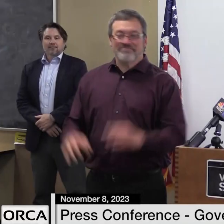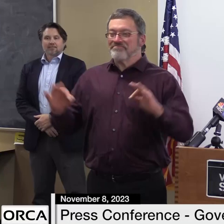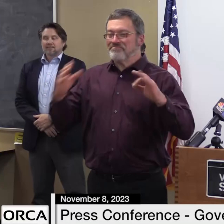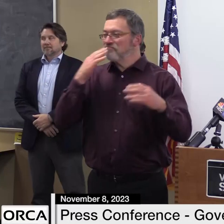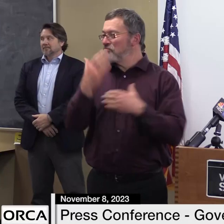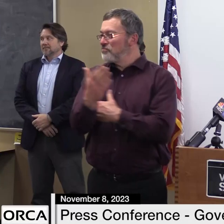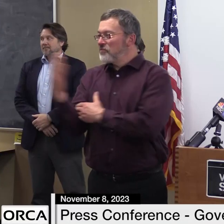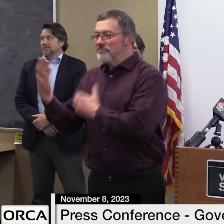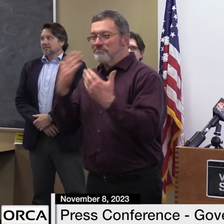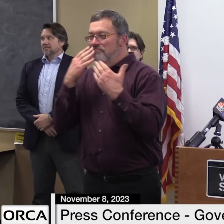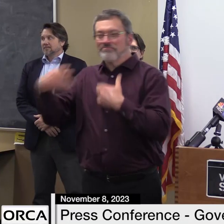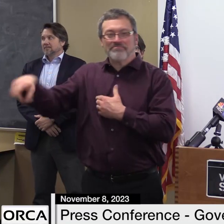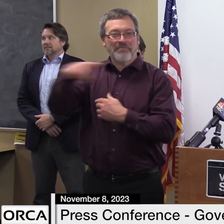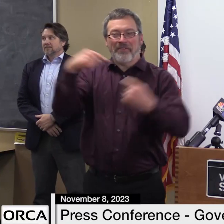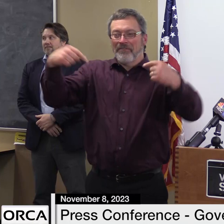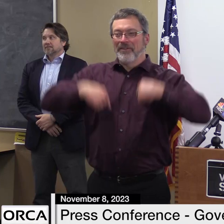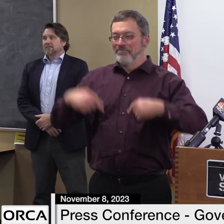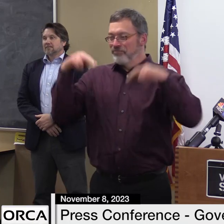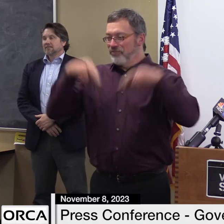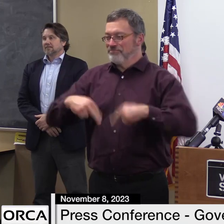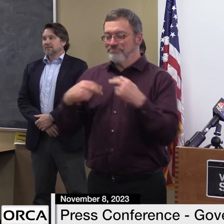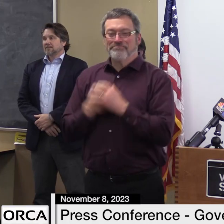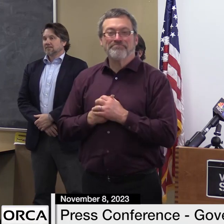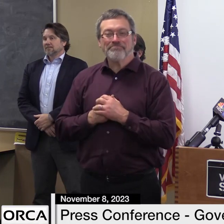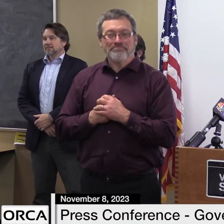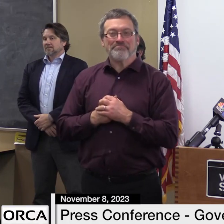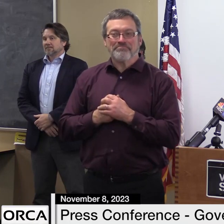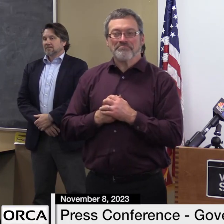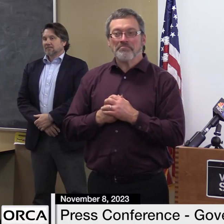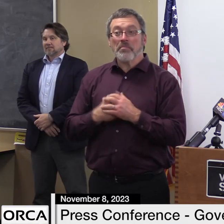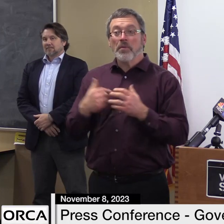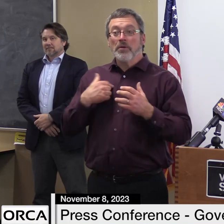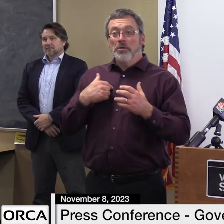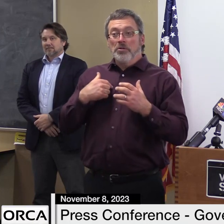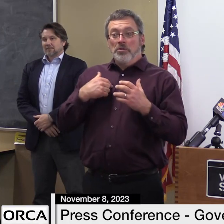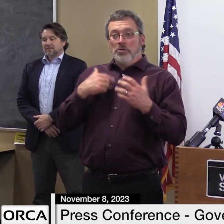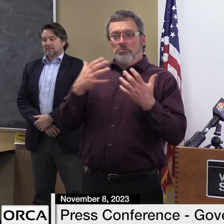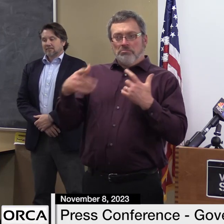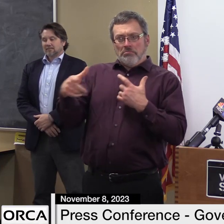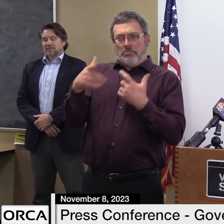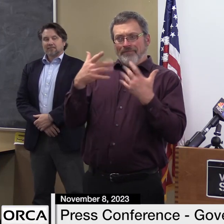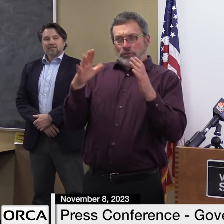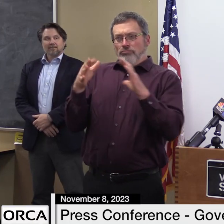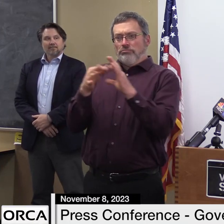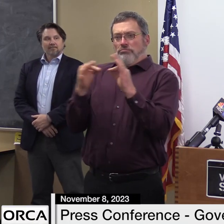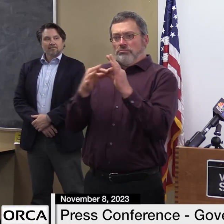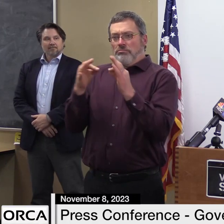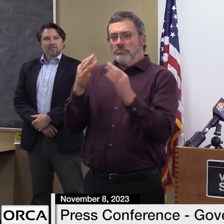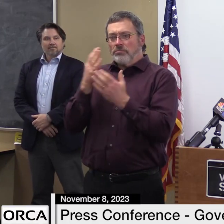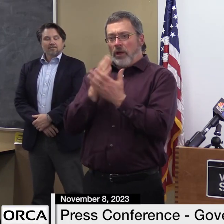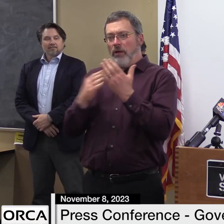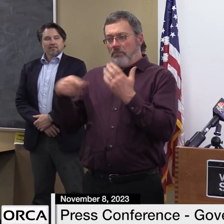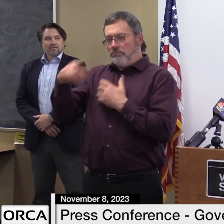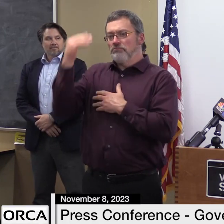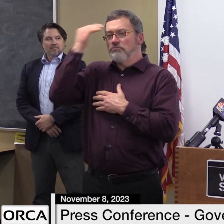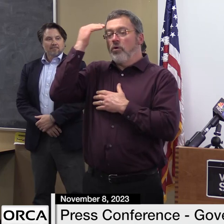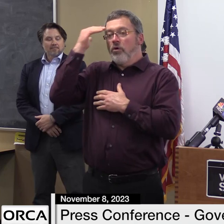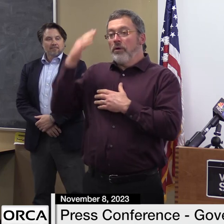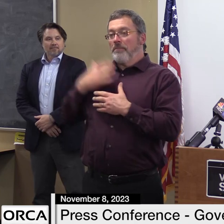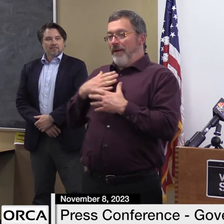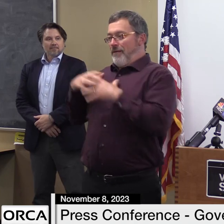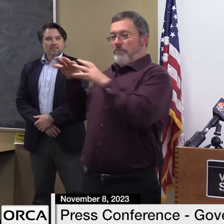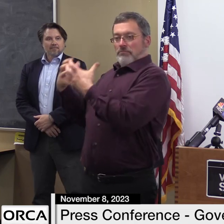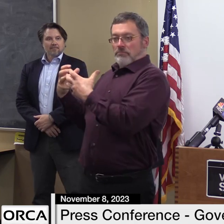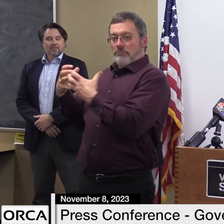Good morning, everyone, and thanks for being here today. As some of you know, yesterday, members of my administration presented to the